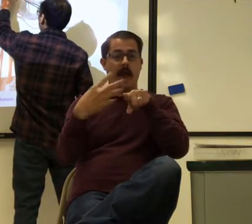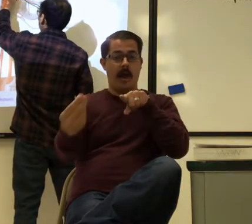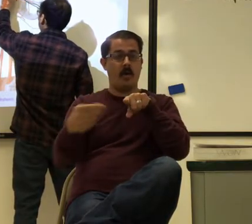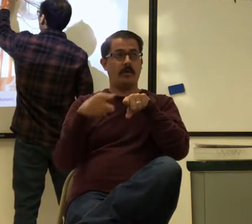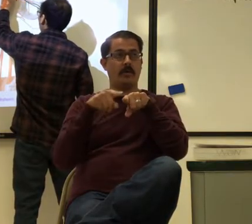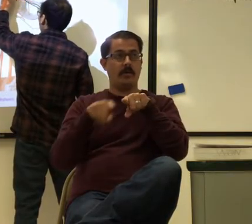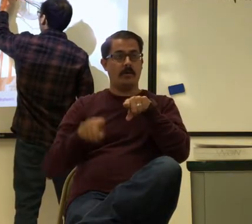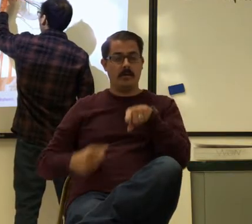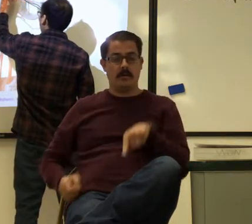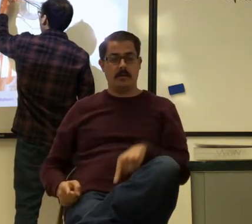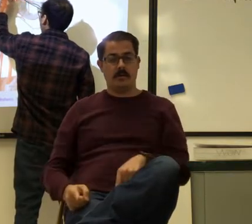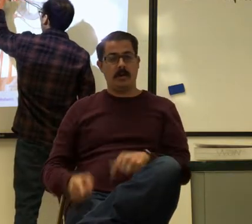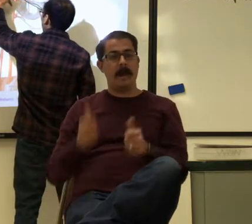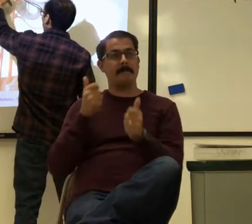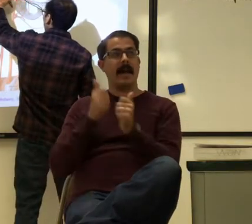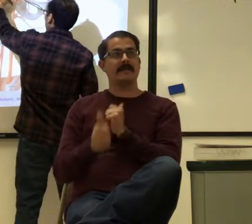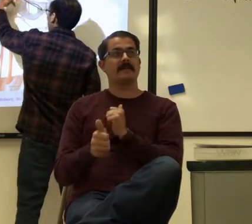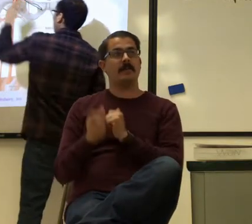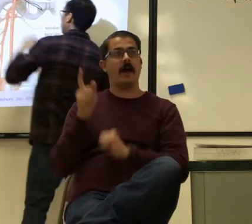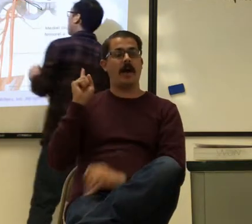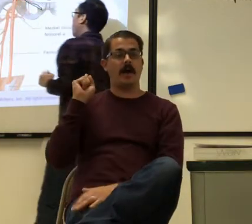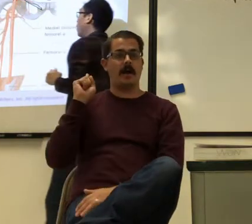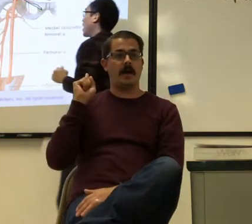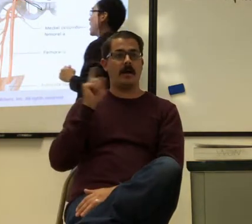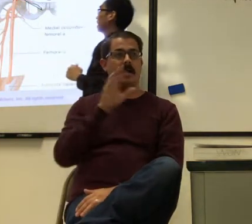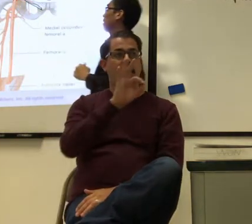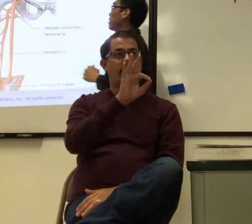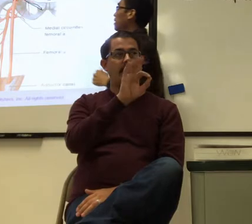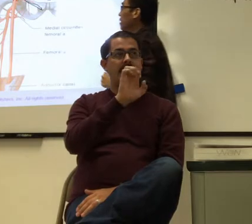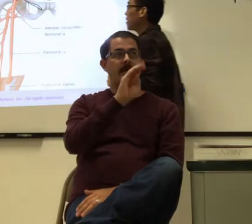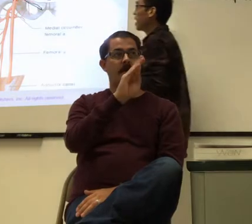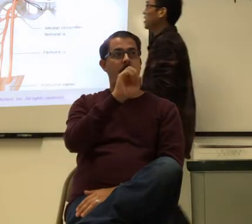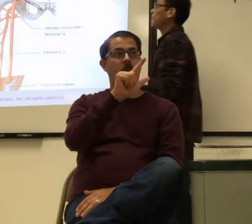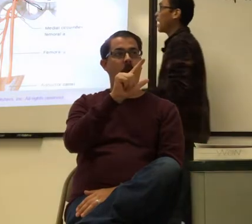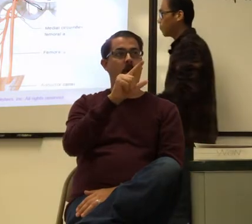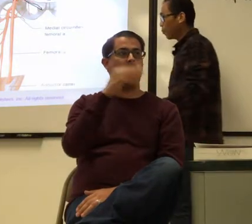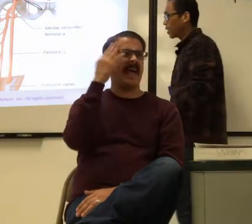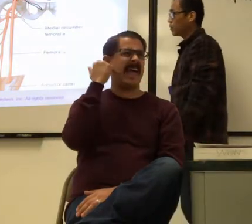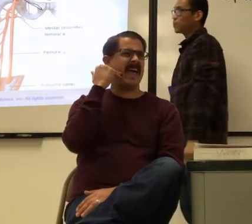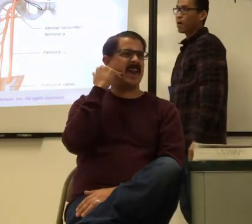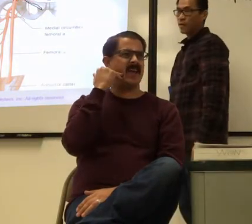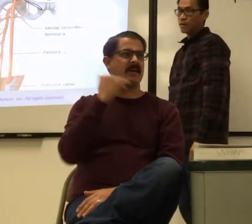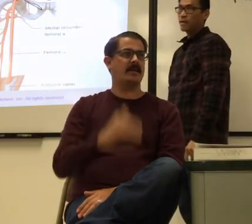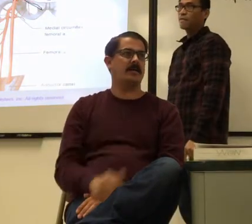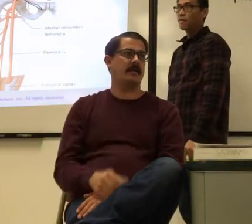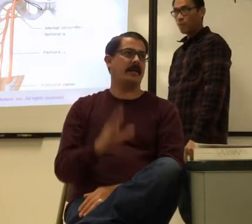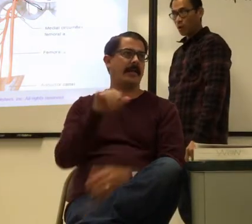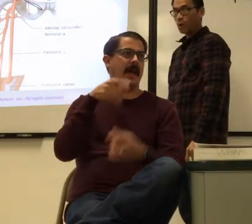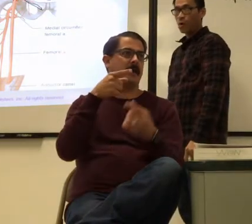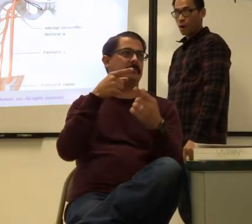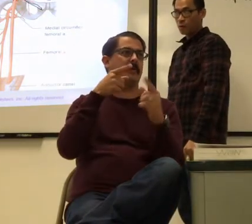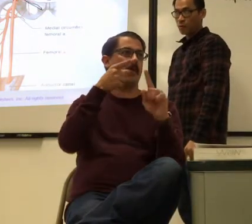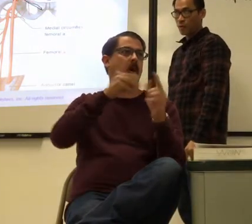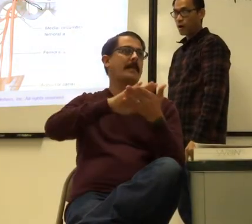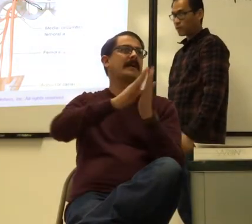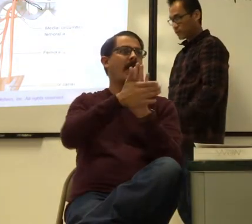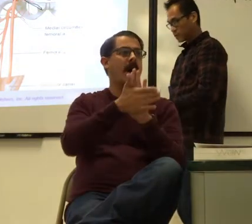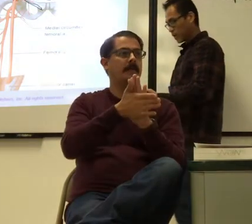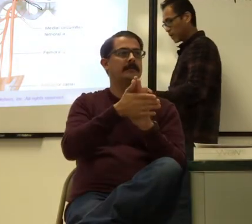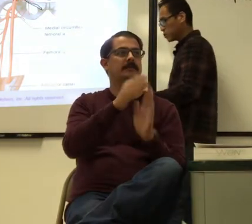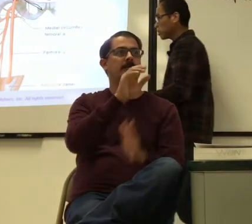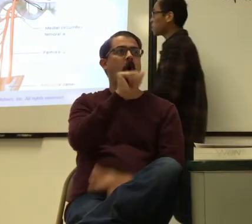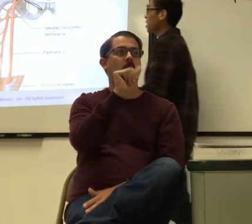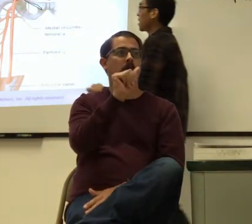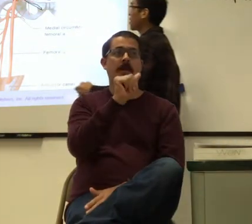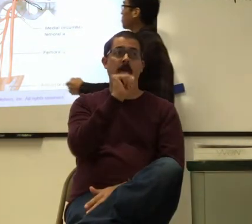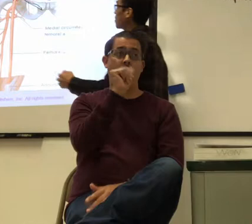it passes by the femoral head, and at that point you call it femoral artery. The artery doesn't